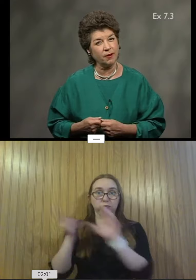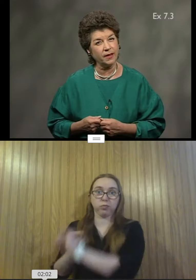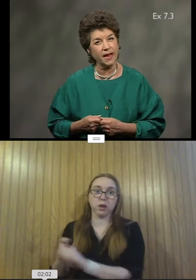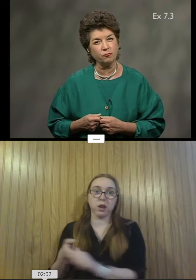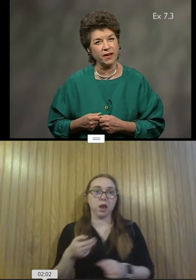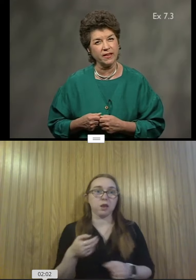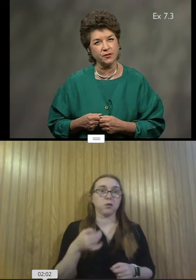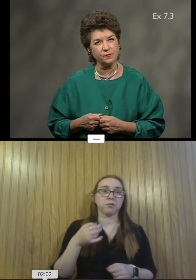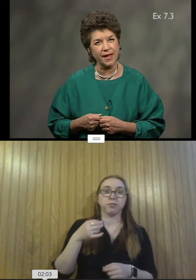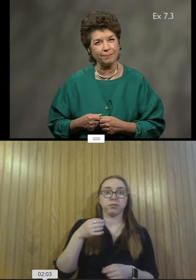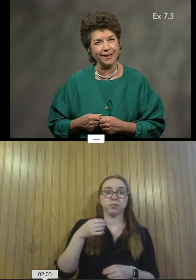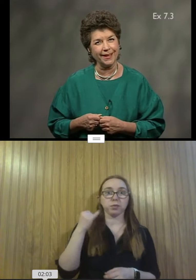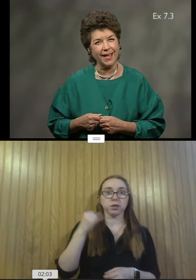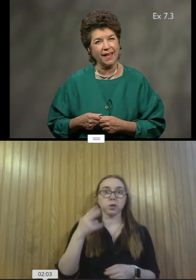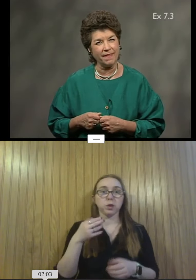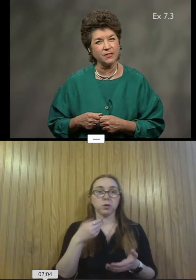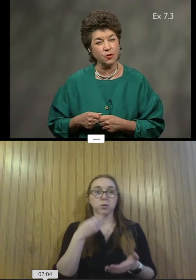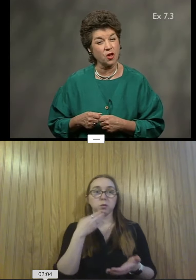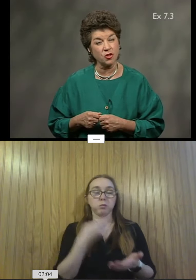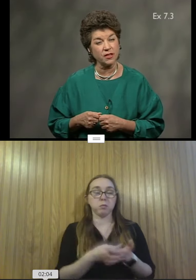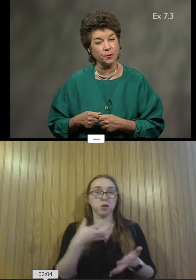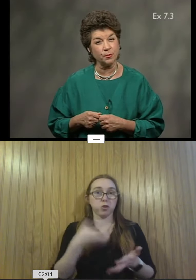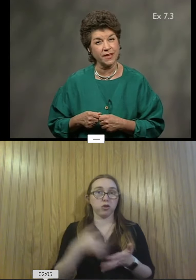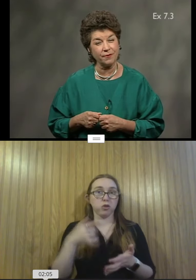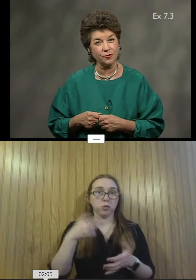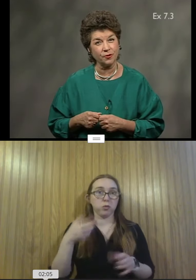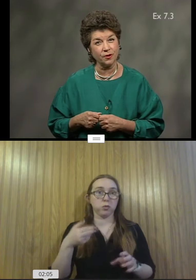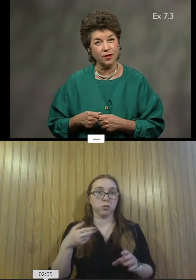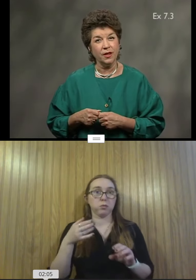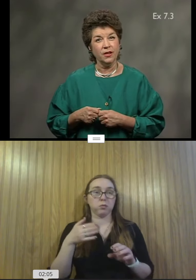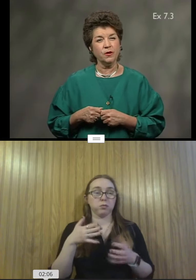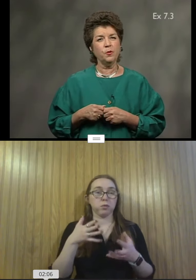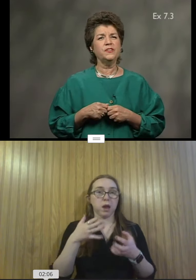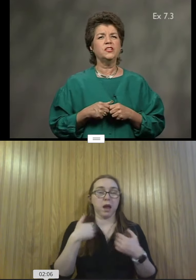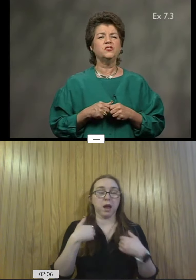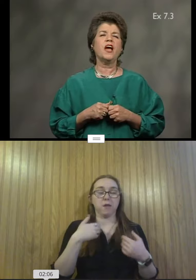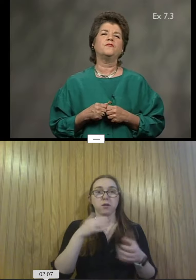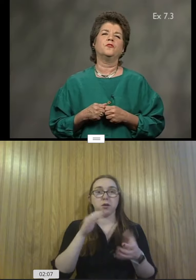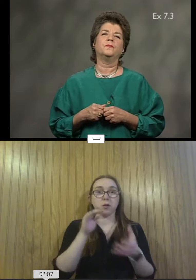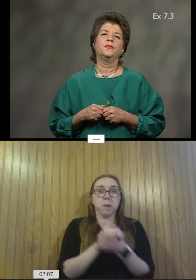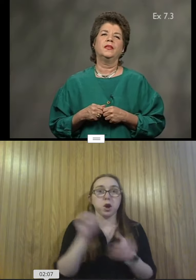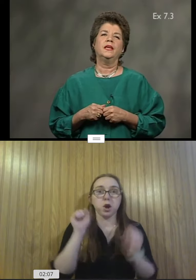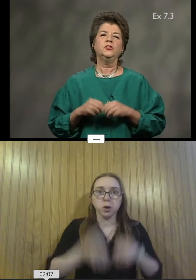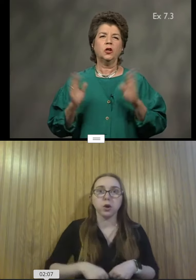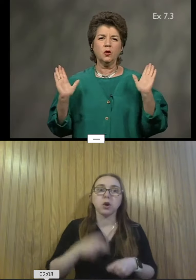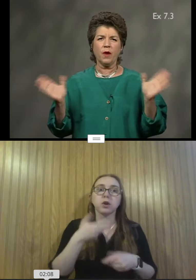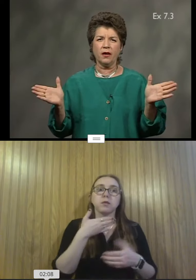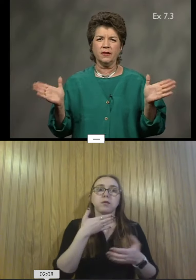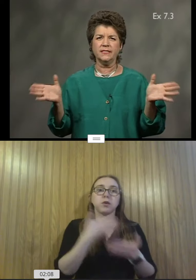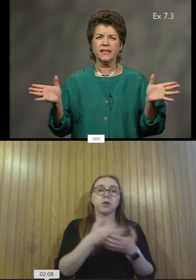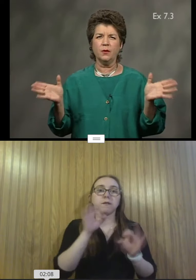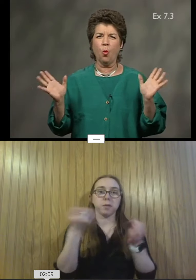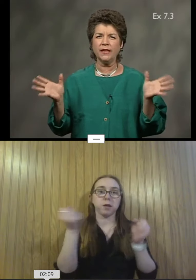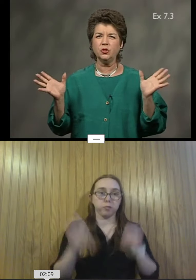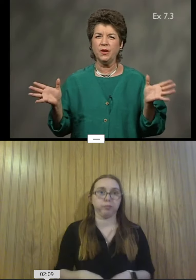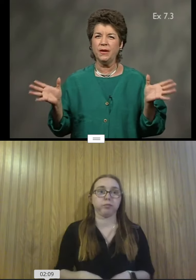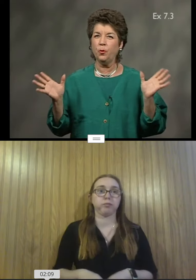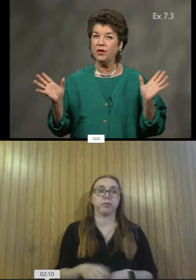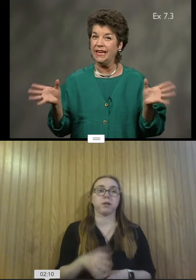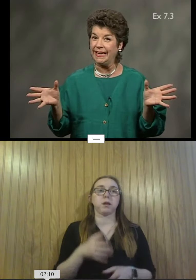get married and raise a good family. And that's what John Shakespeare was after. So he moved into Stratford. He took a look around and he said,